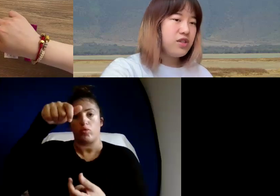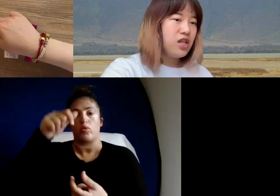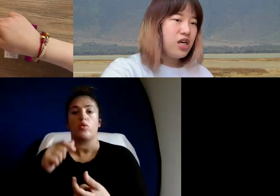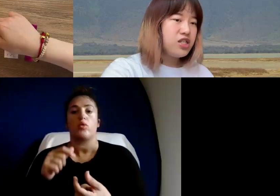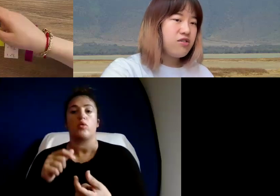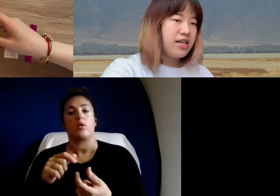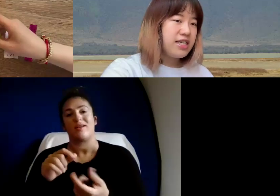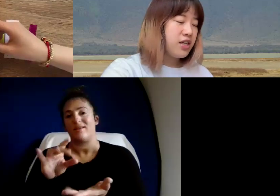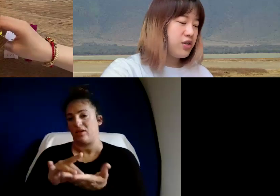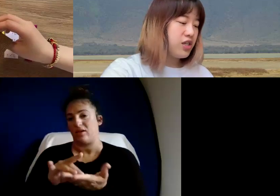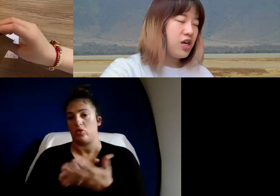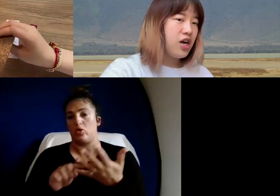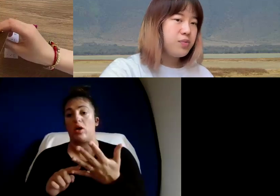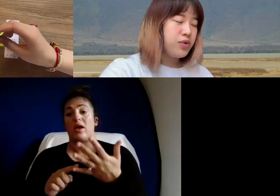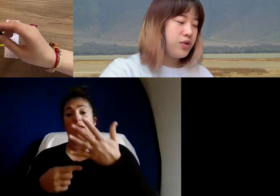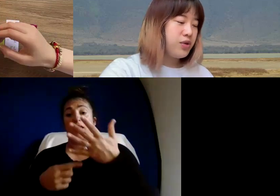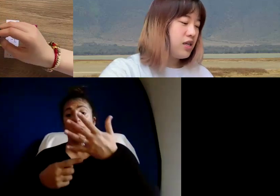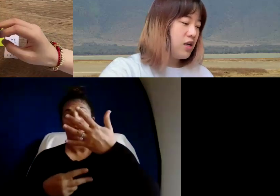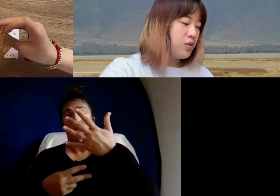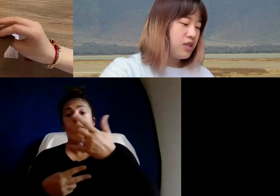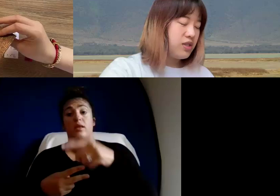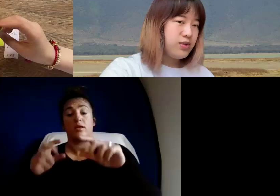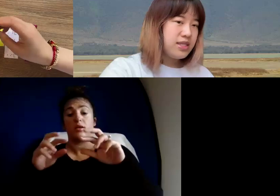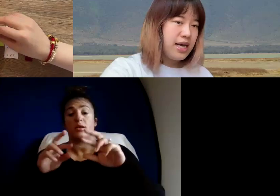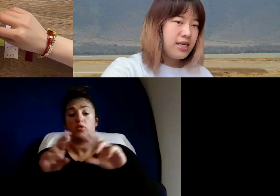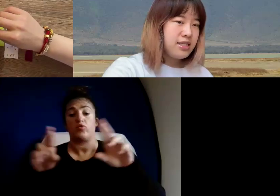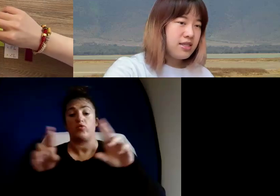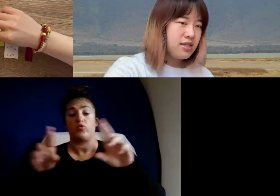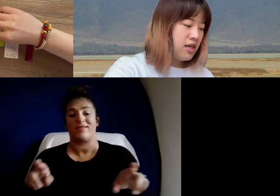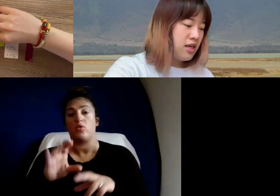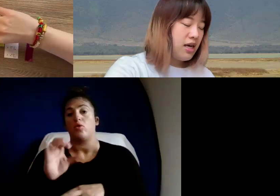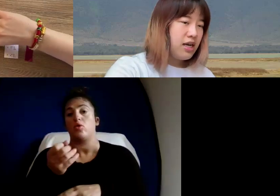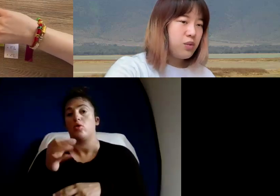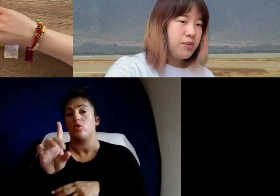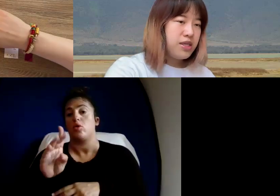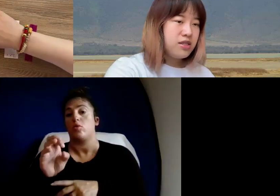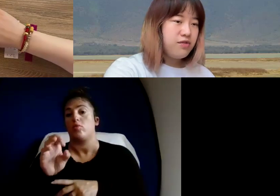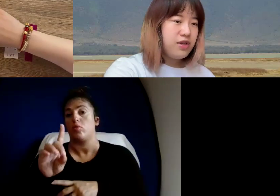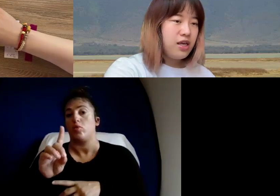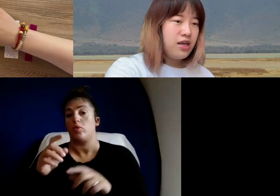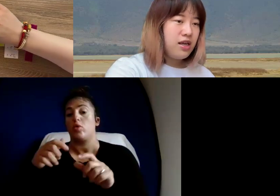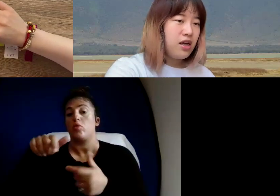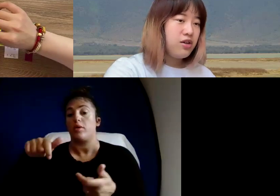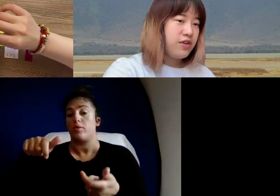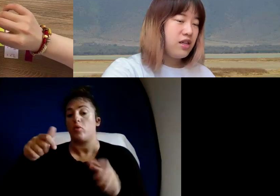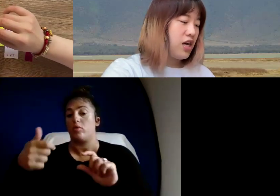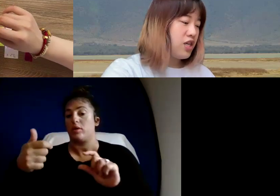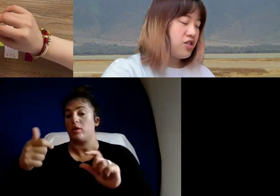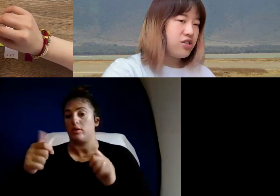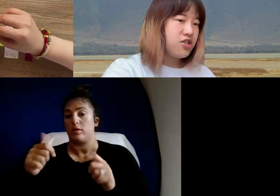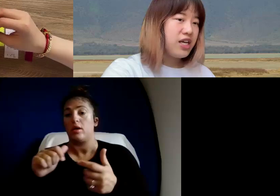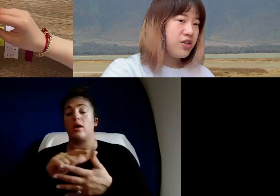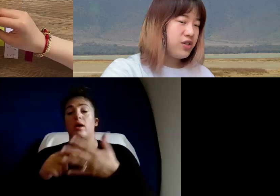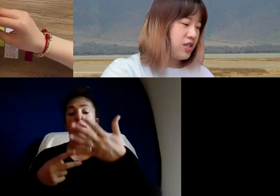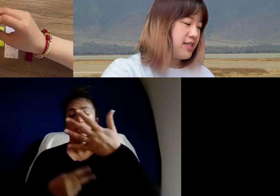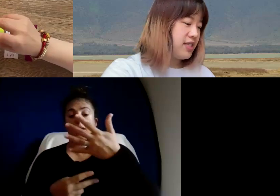piece of large rectangular cardboard with two sides, and one piece of a